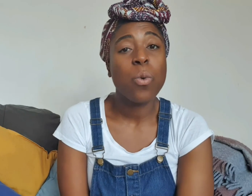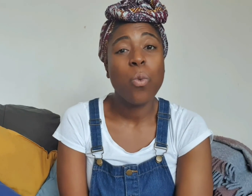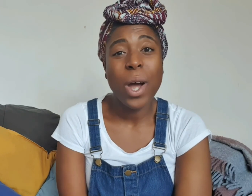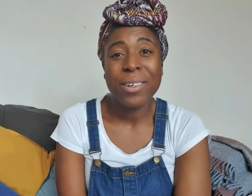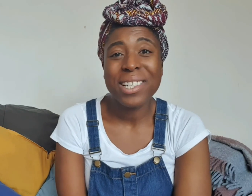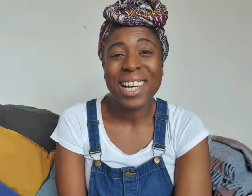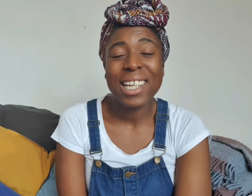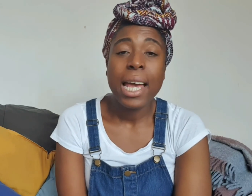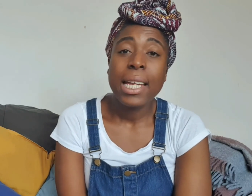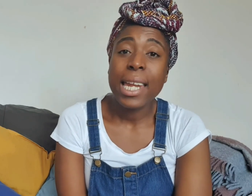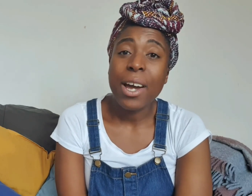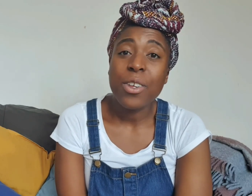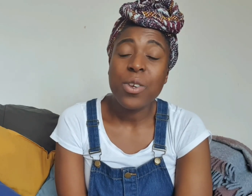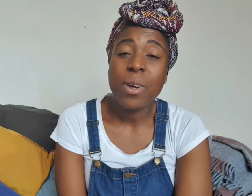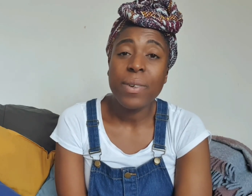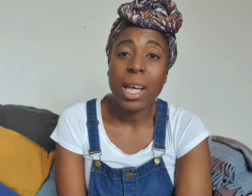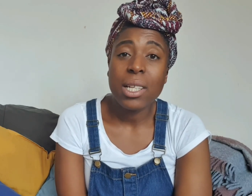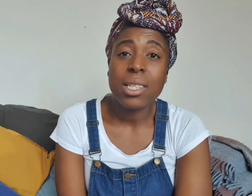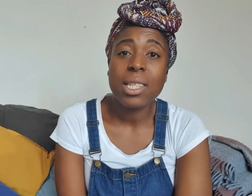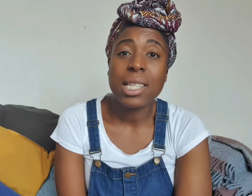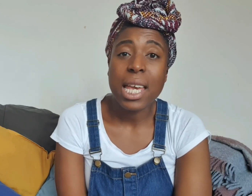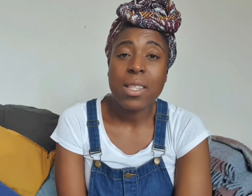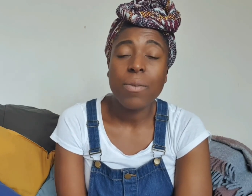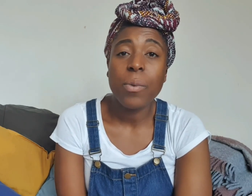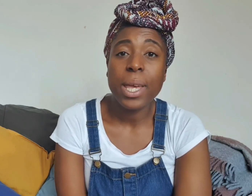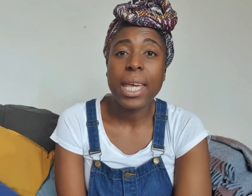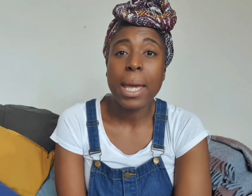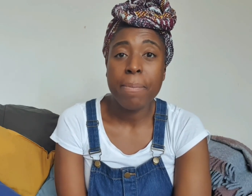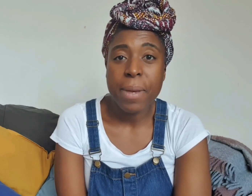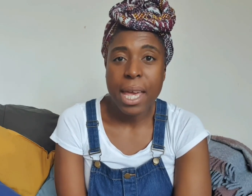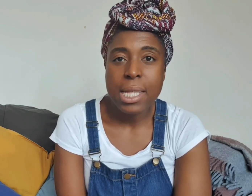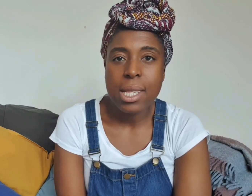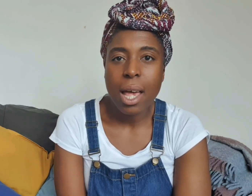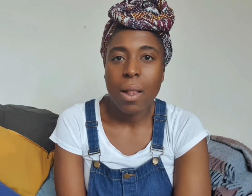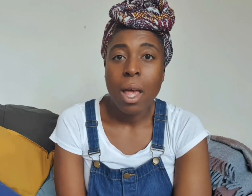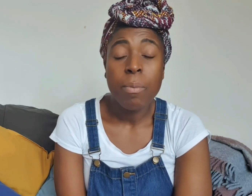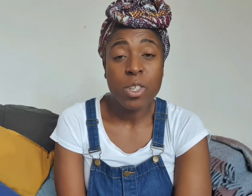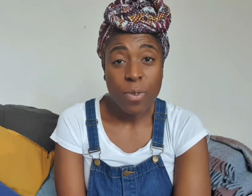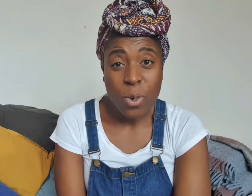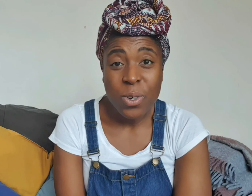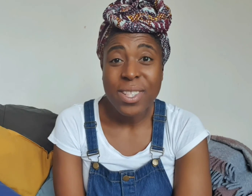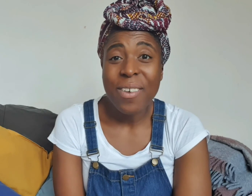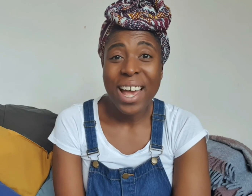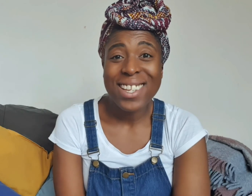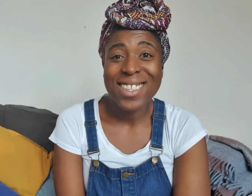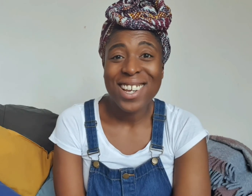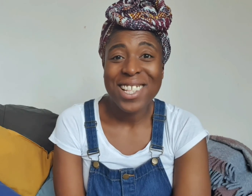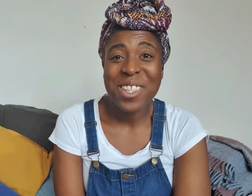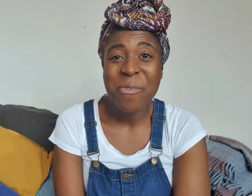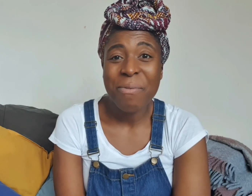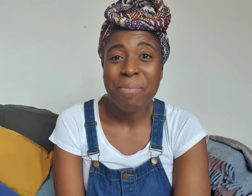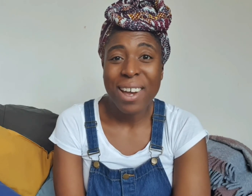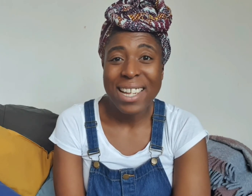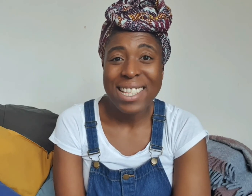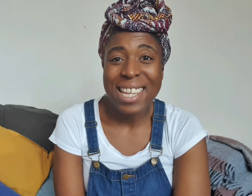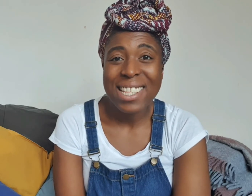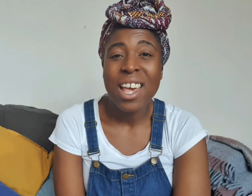Fantastic, well done. Now you have learnt the days of the week in BSL, but you've also had a chance to practice